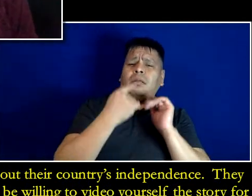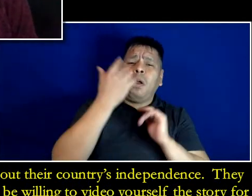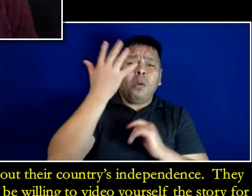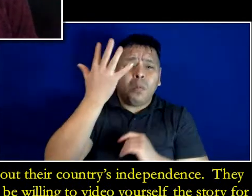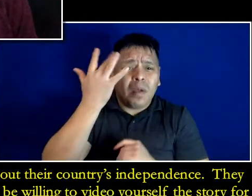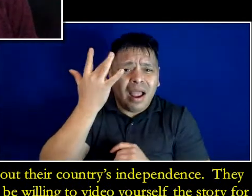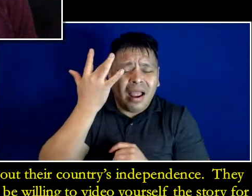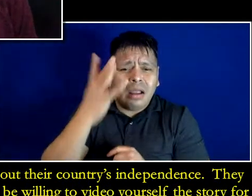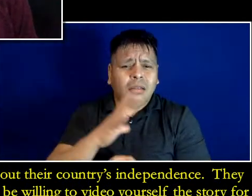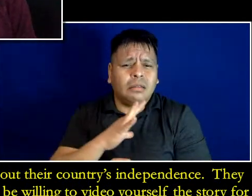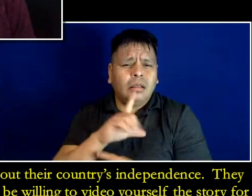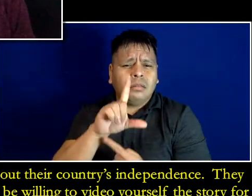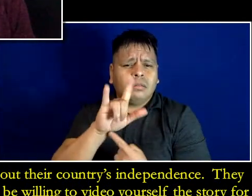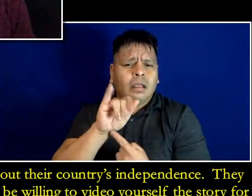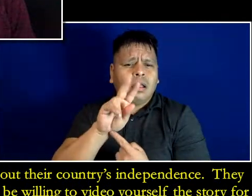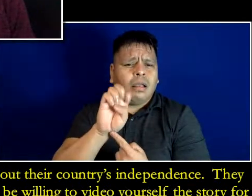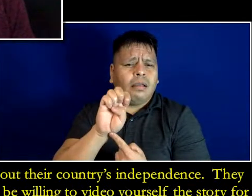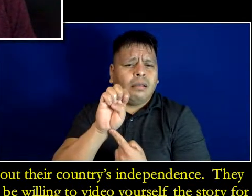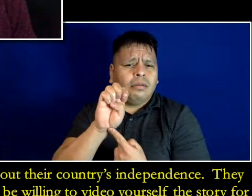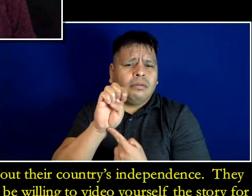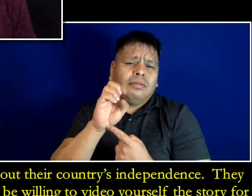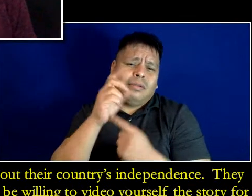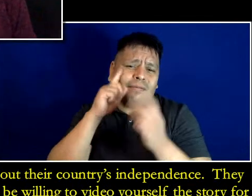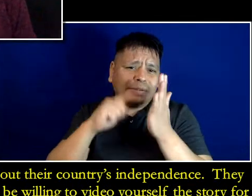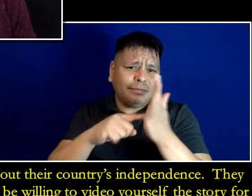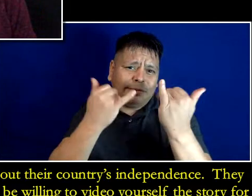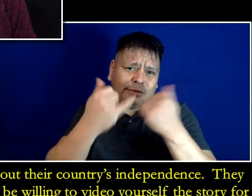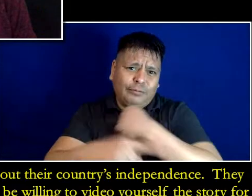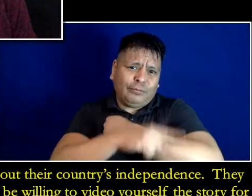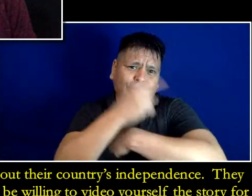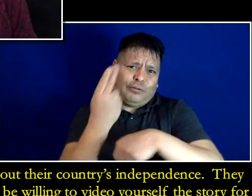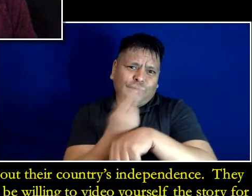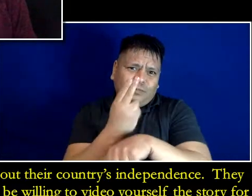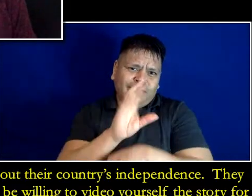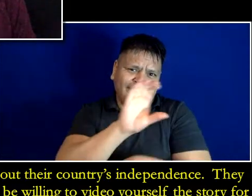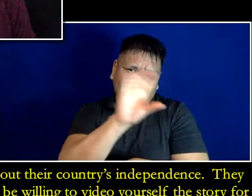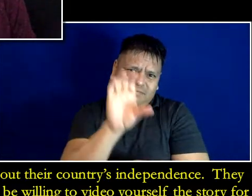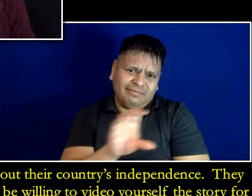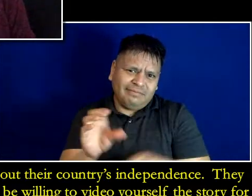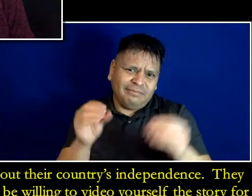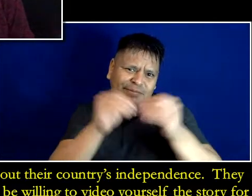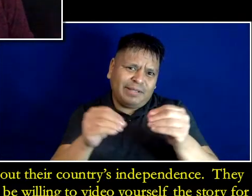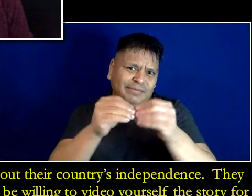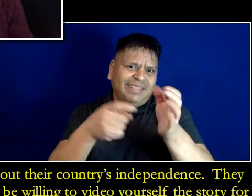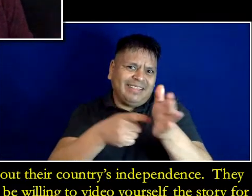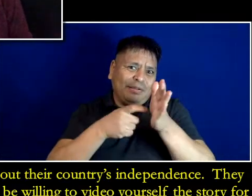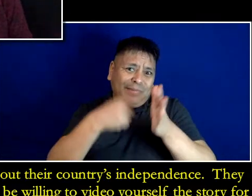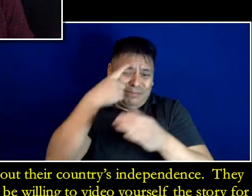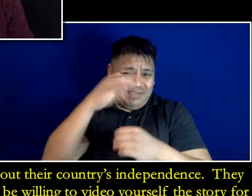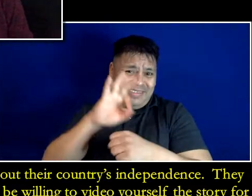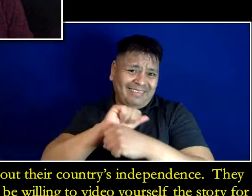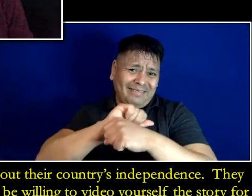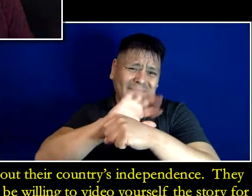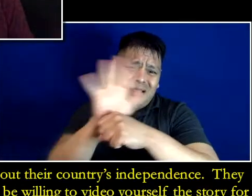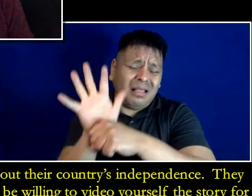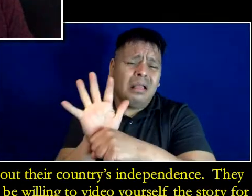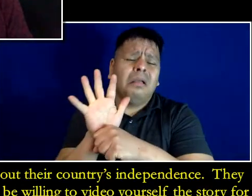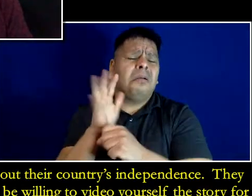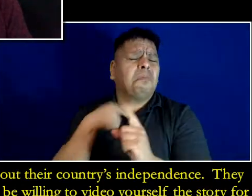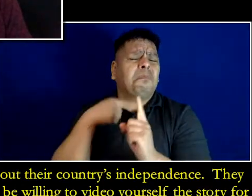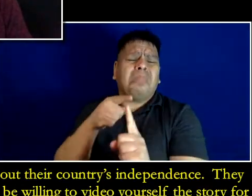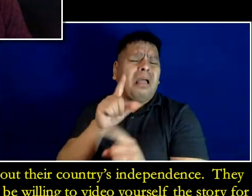would, yeah, I think it'd be nice if you folks reach out to me. Today, we're on a